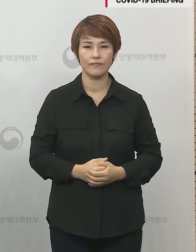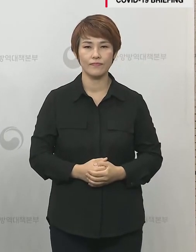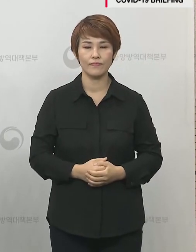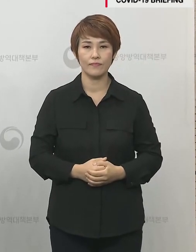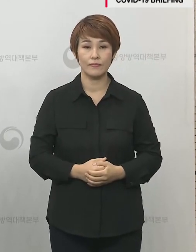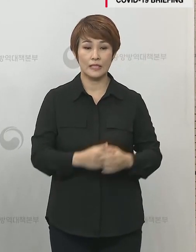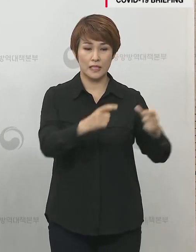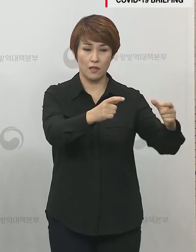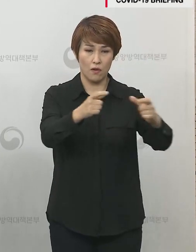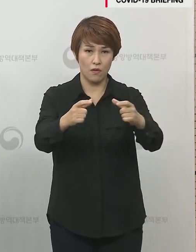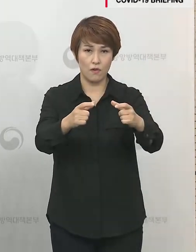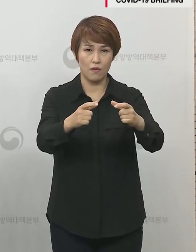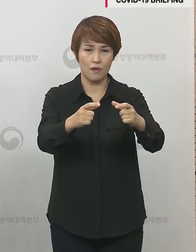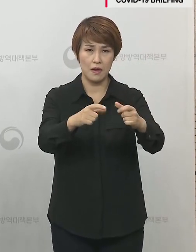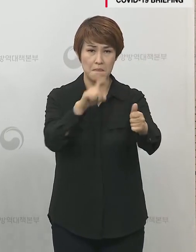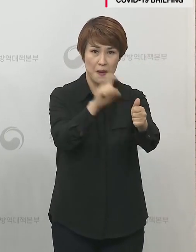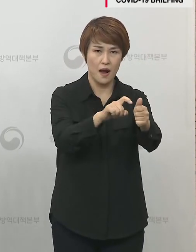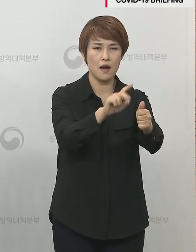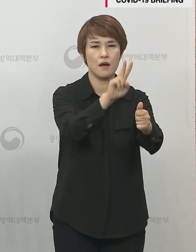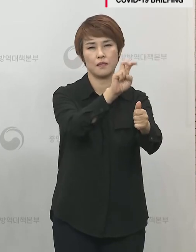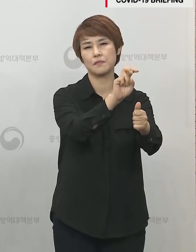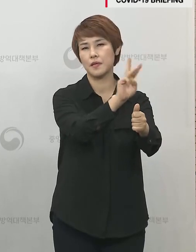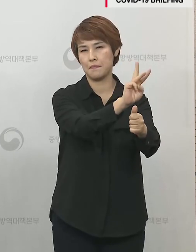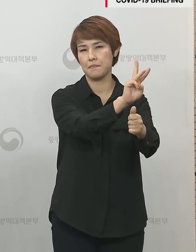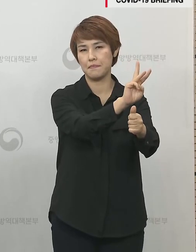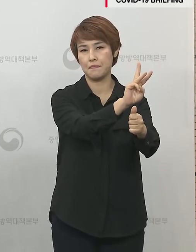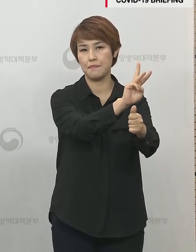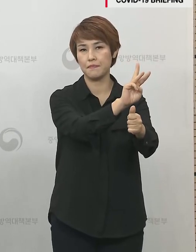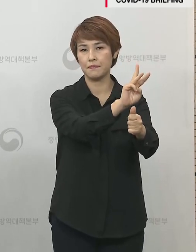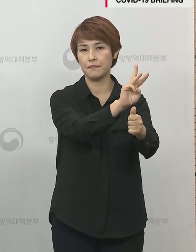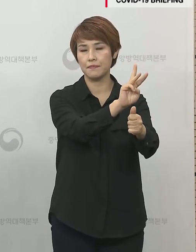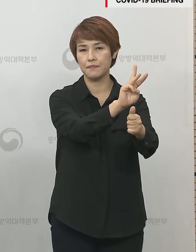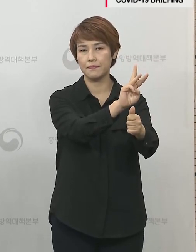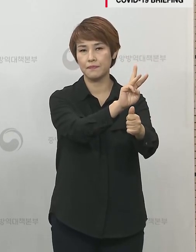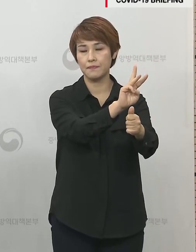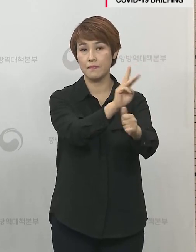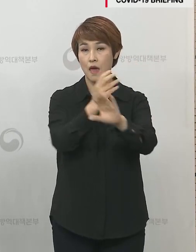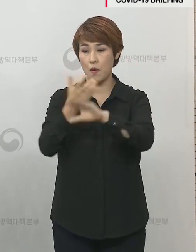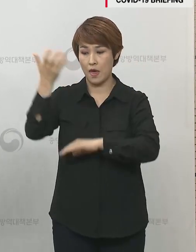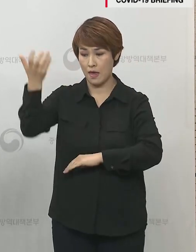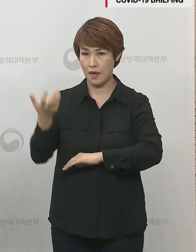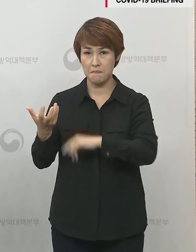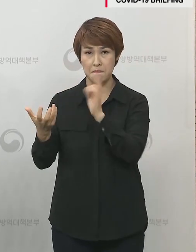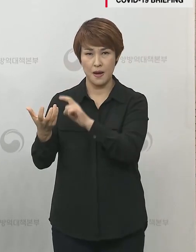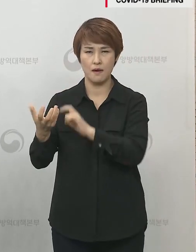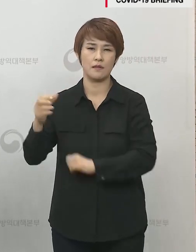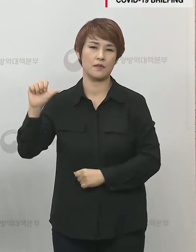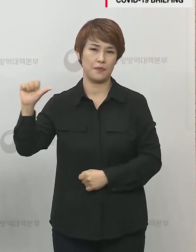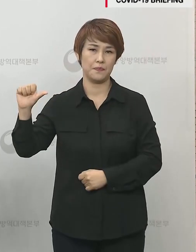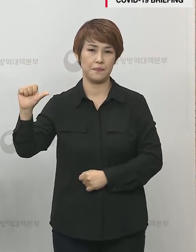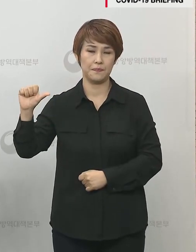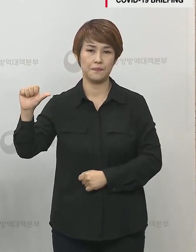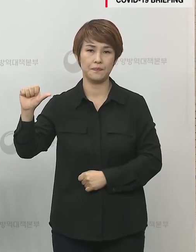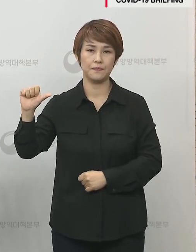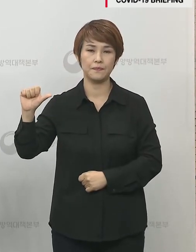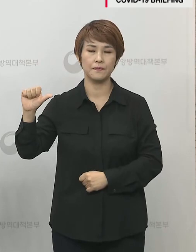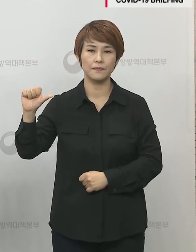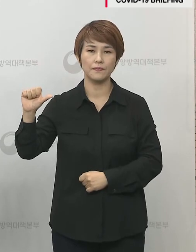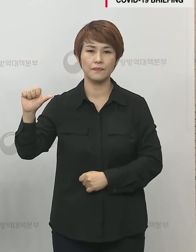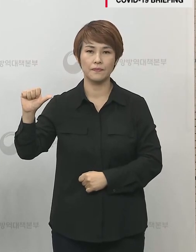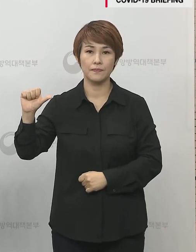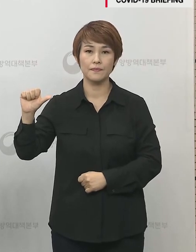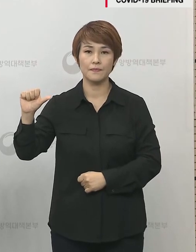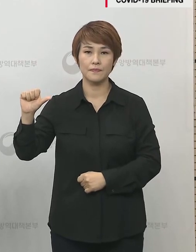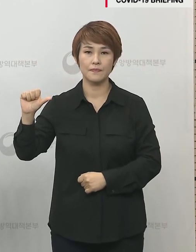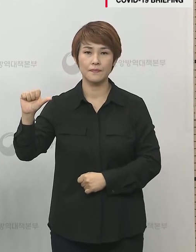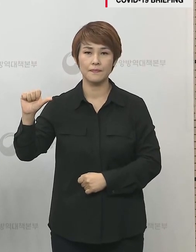South Korea. As of today, we have 23 local infections and 5 new imported